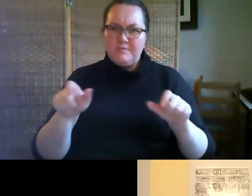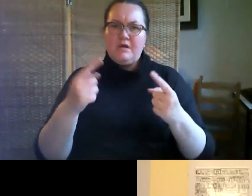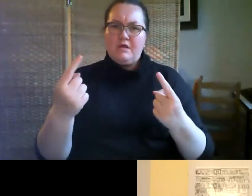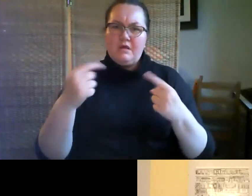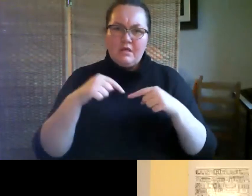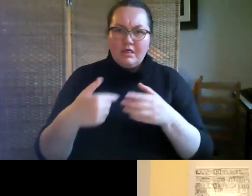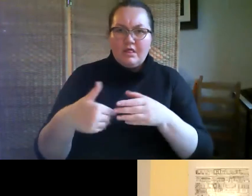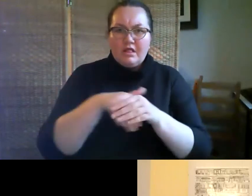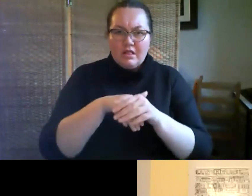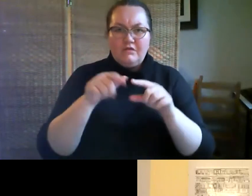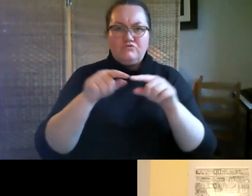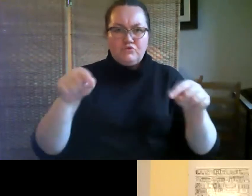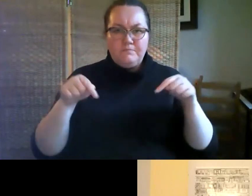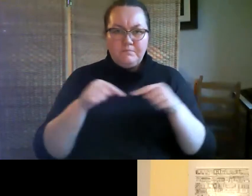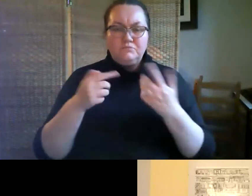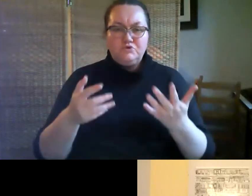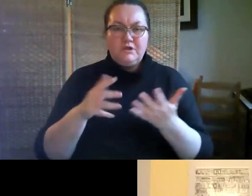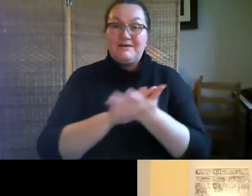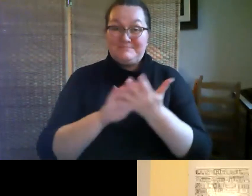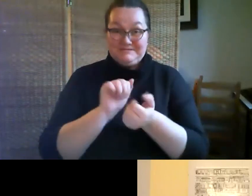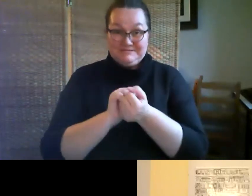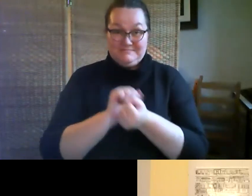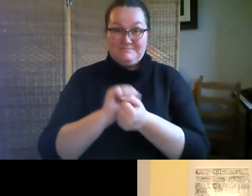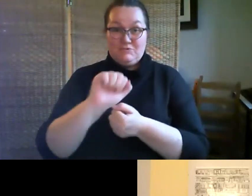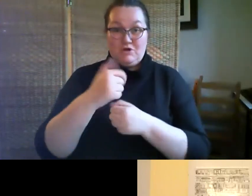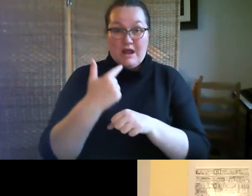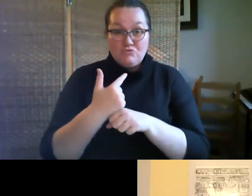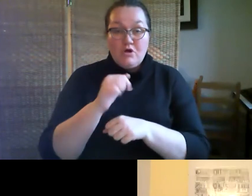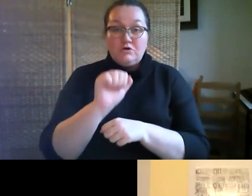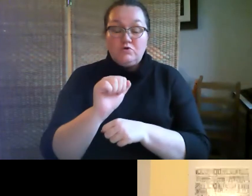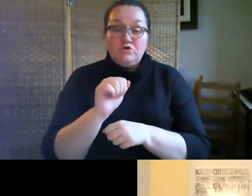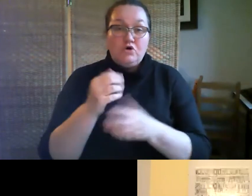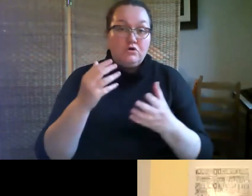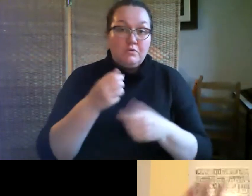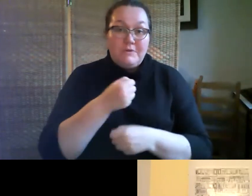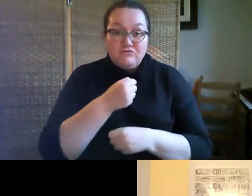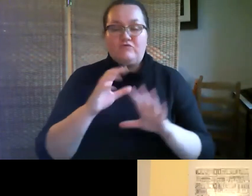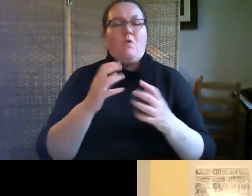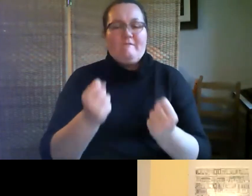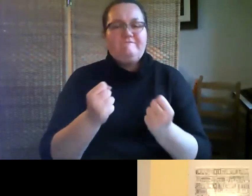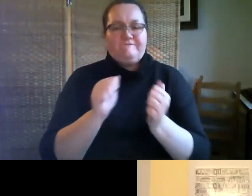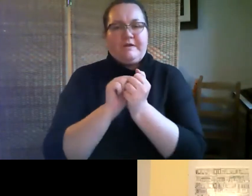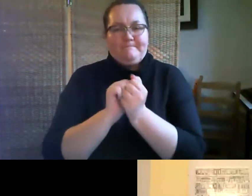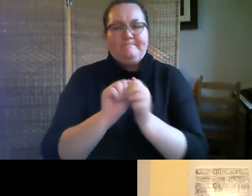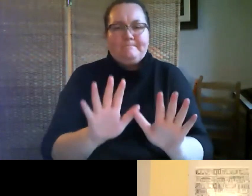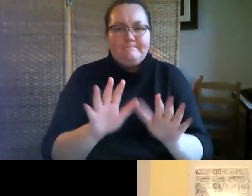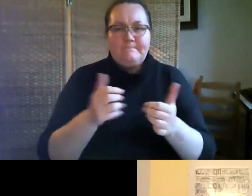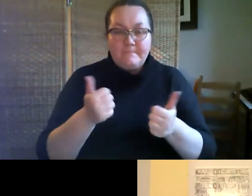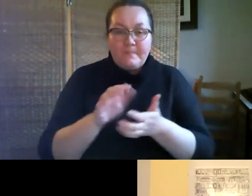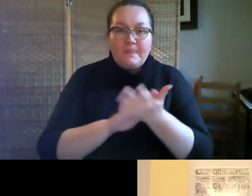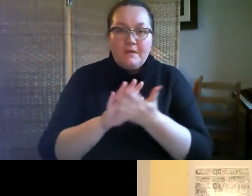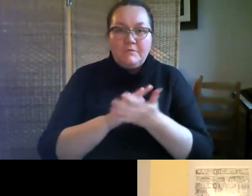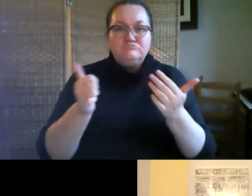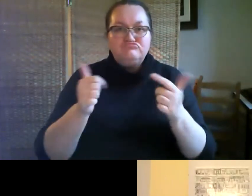your cameras and audio off. It's just to keep sound quality and sort of visual clutter at